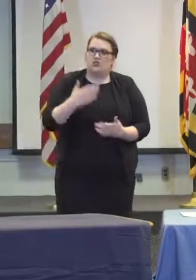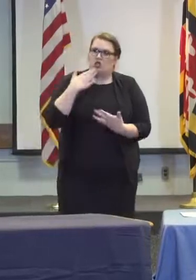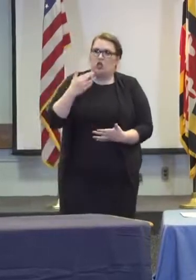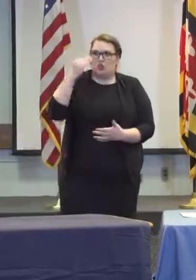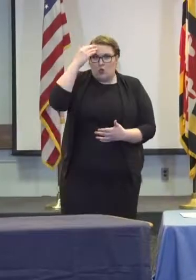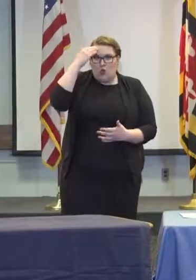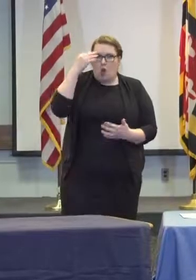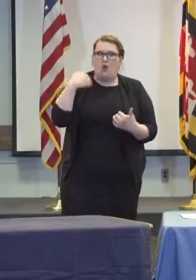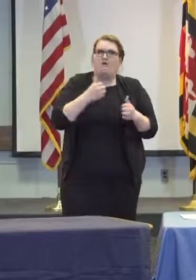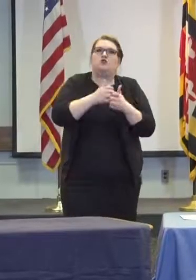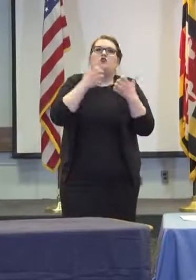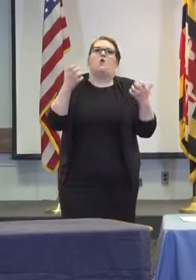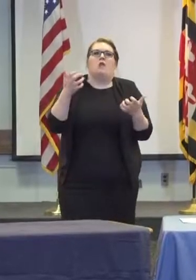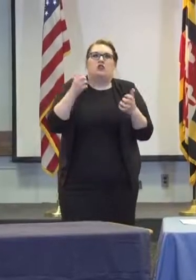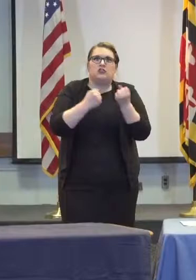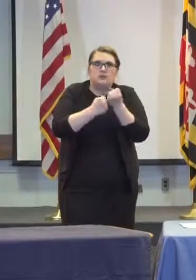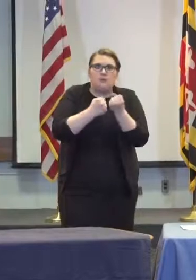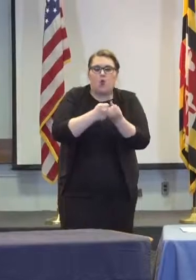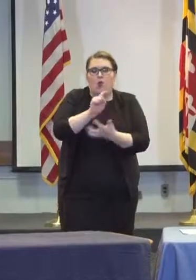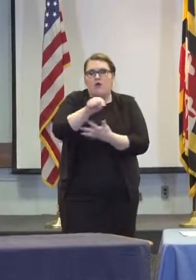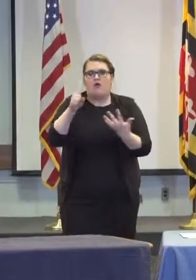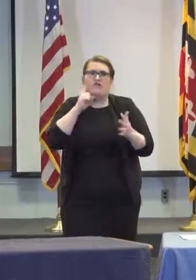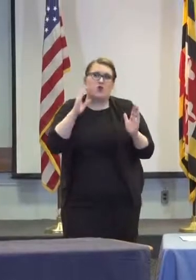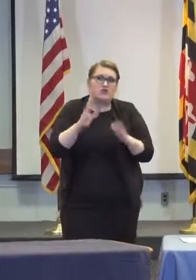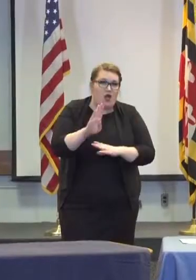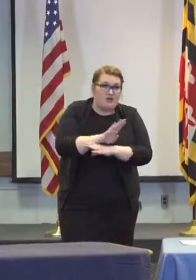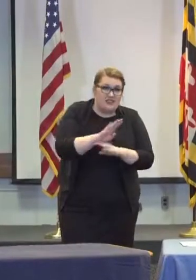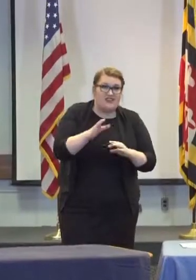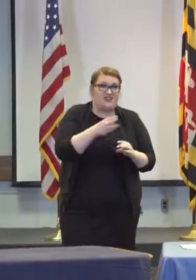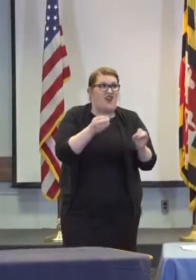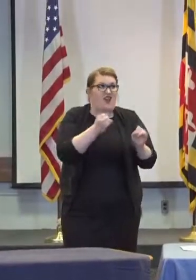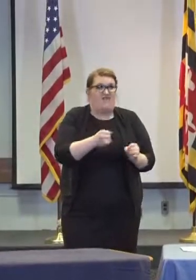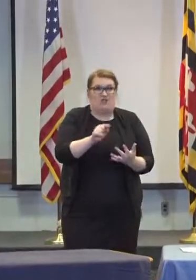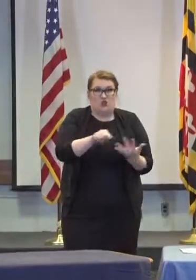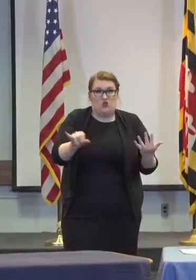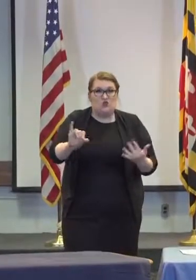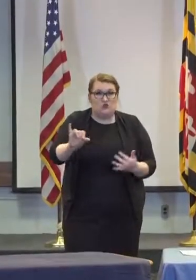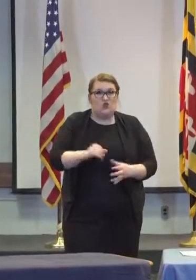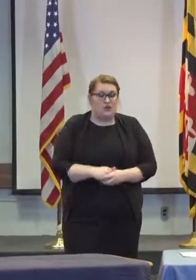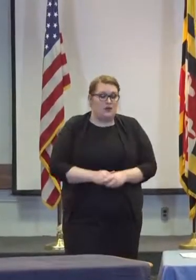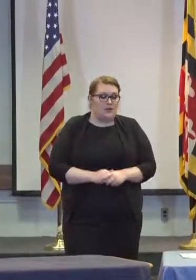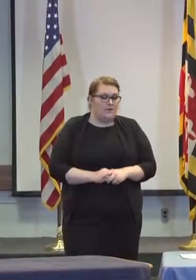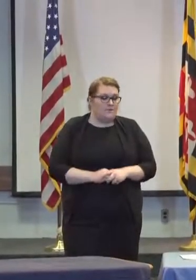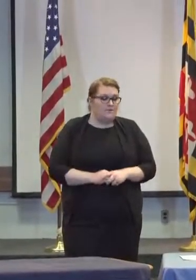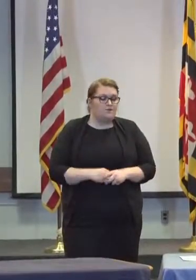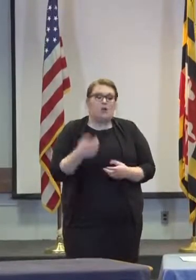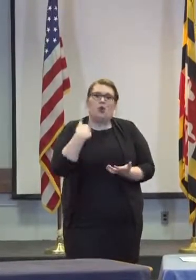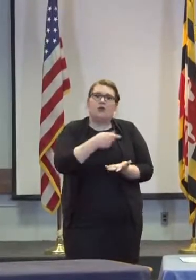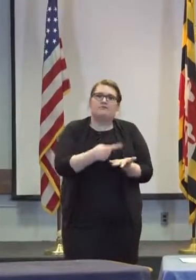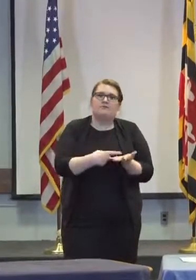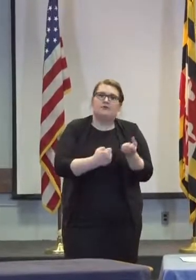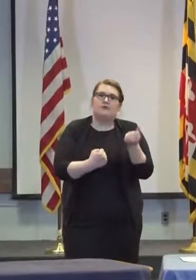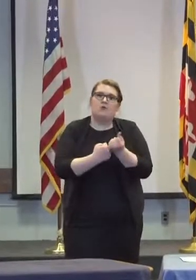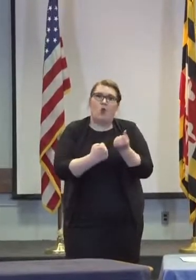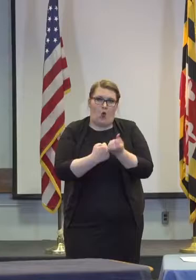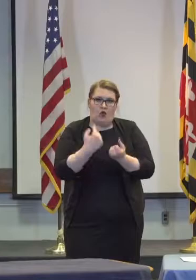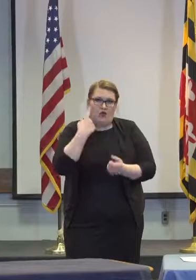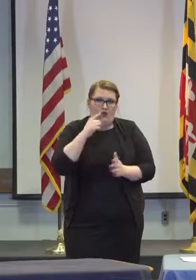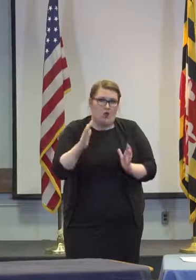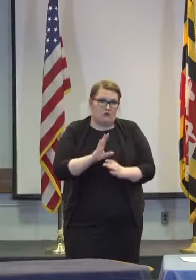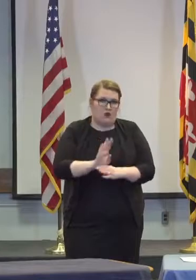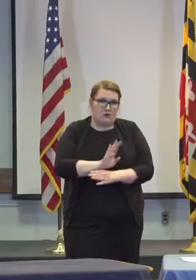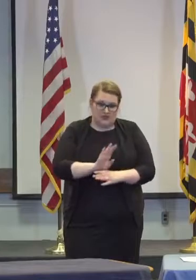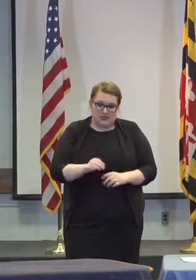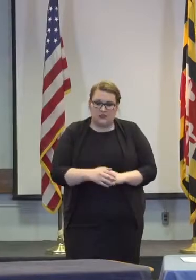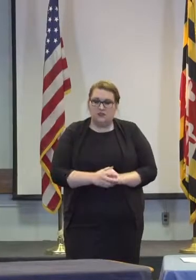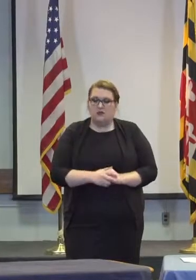so much support out there for small businesses and also individuals as well. So we talked about the support for the small businesses.